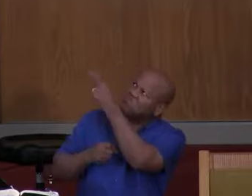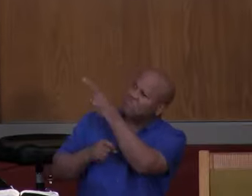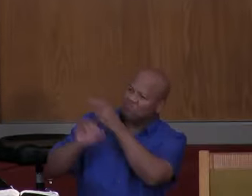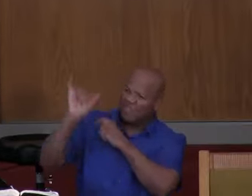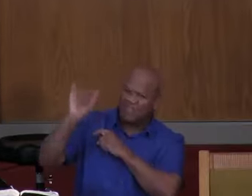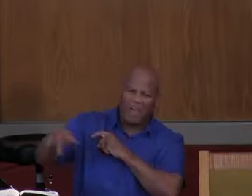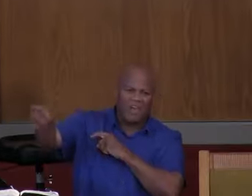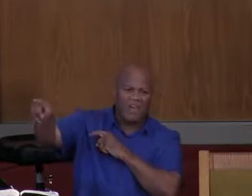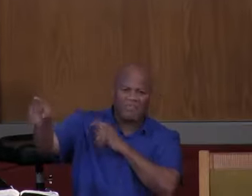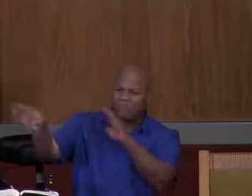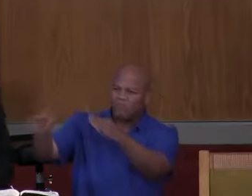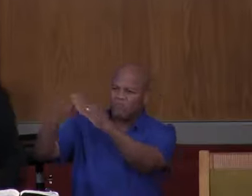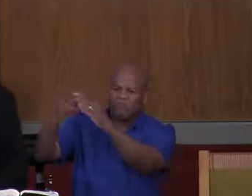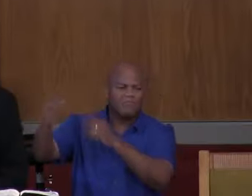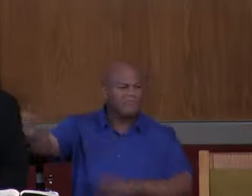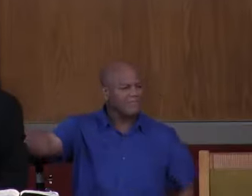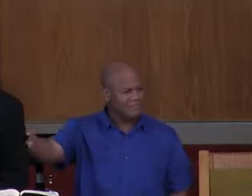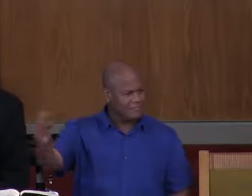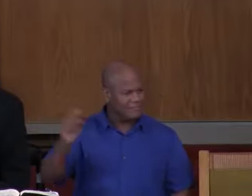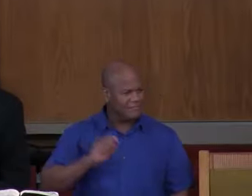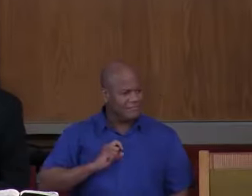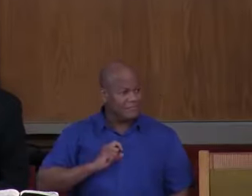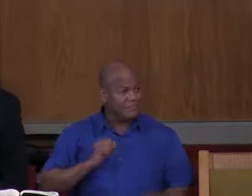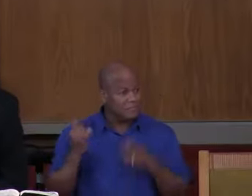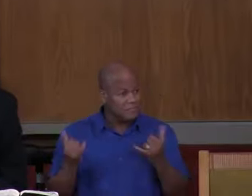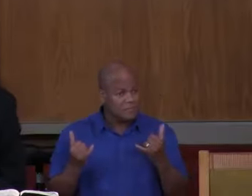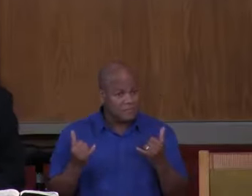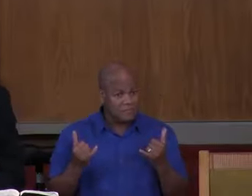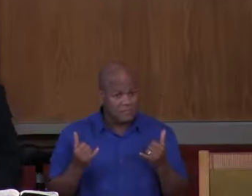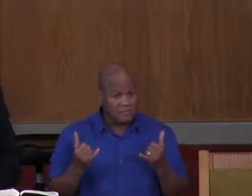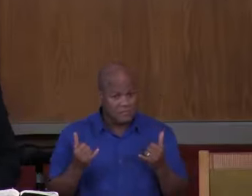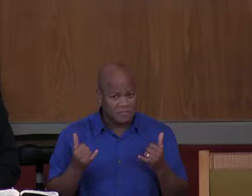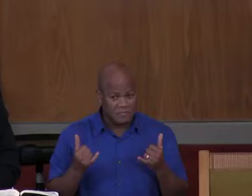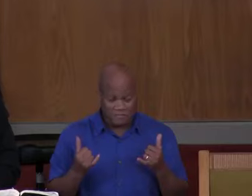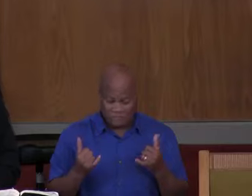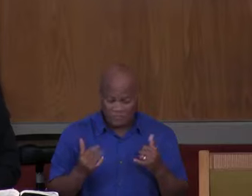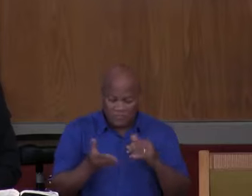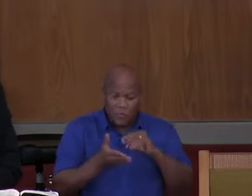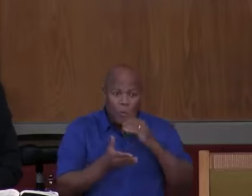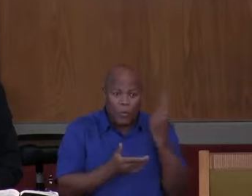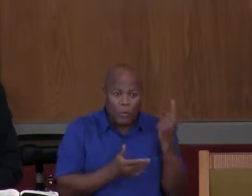mountain. One version says, give me this high place.